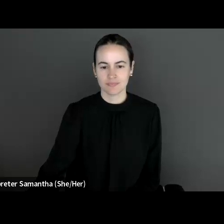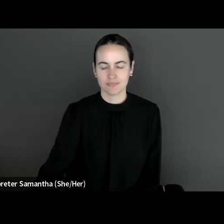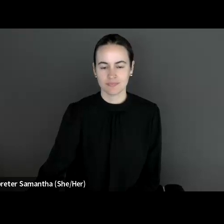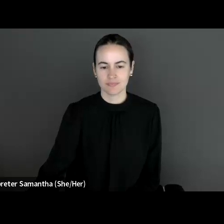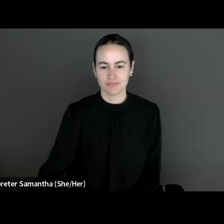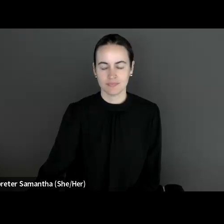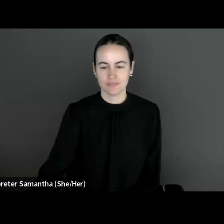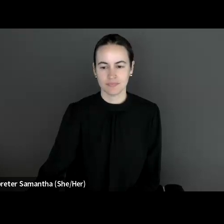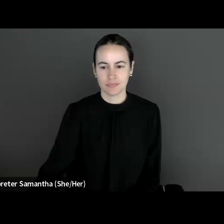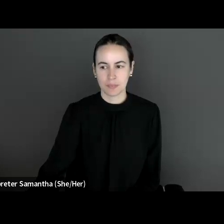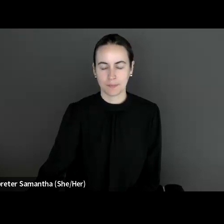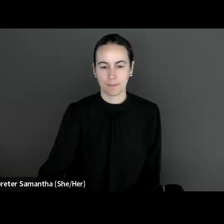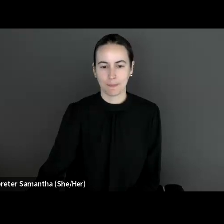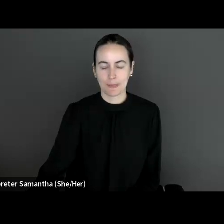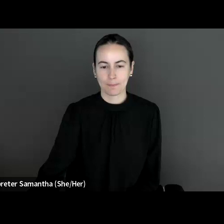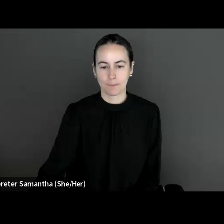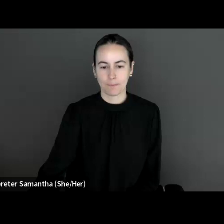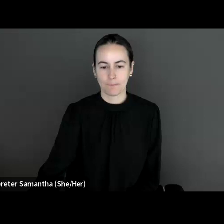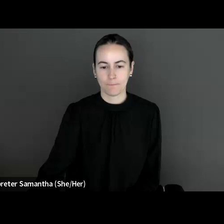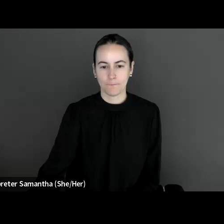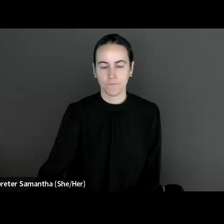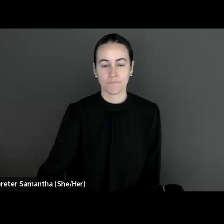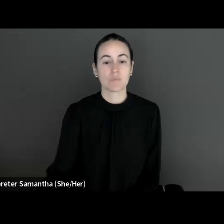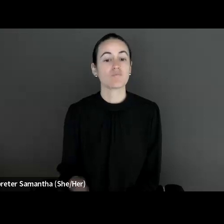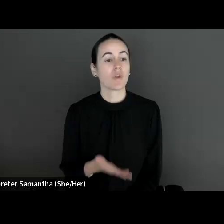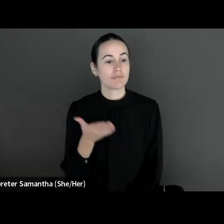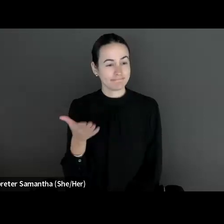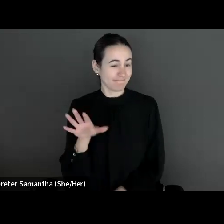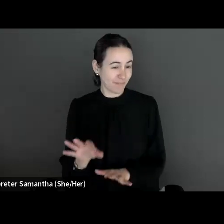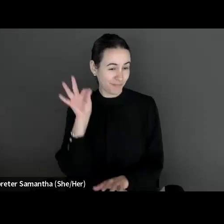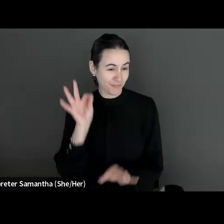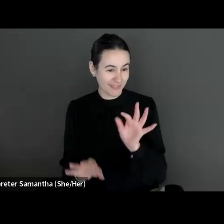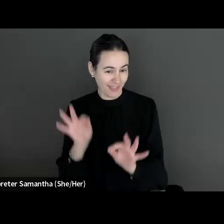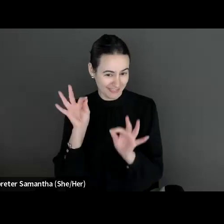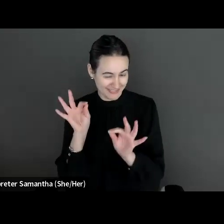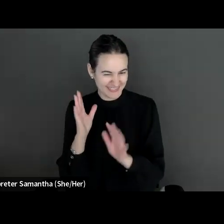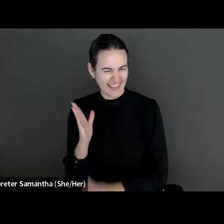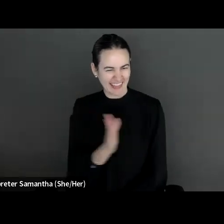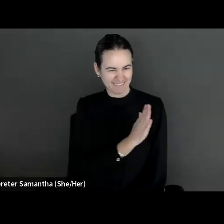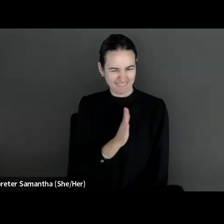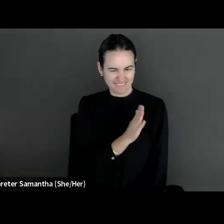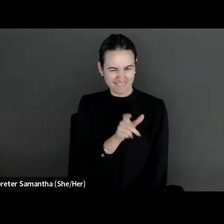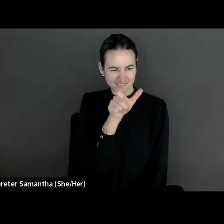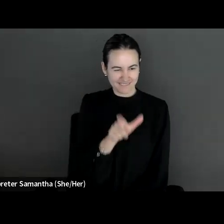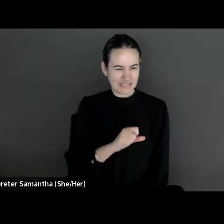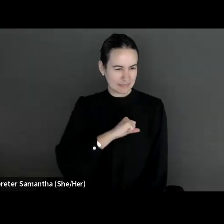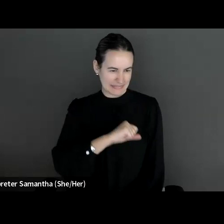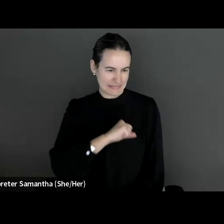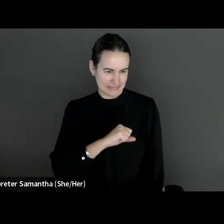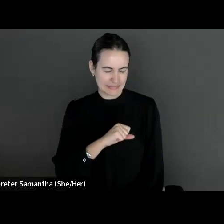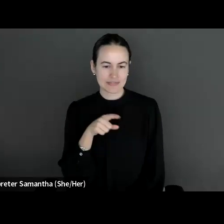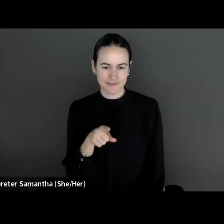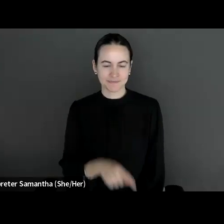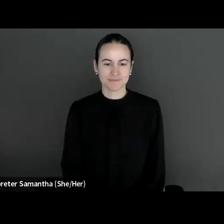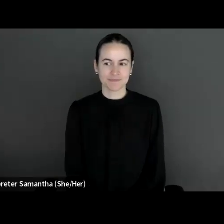So let me talk you through the results. On the left, the results for speed fluency.